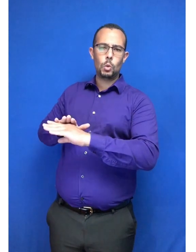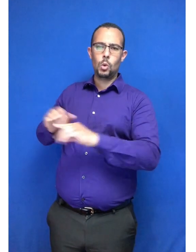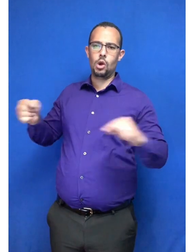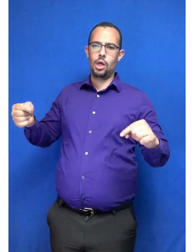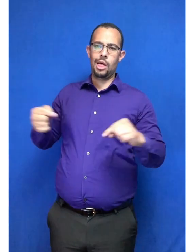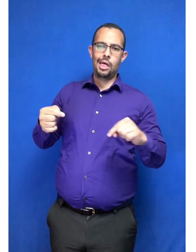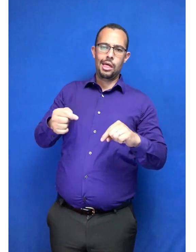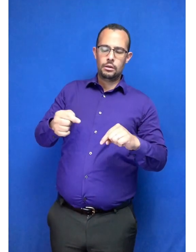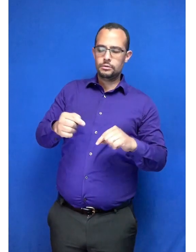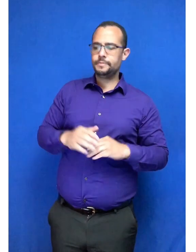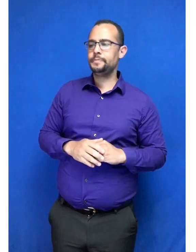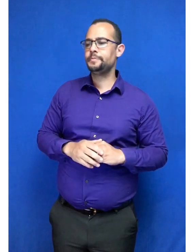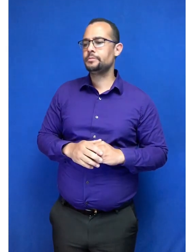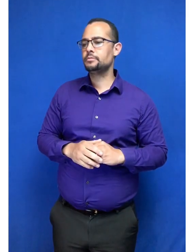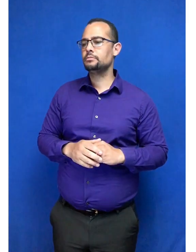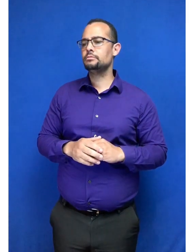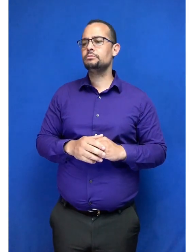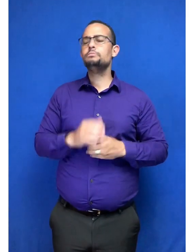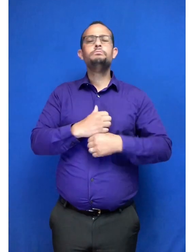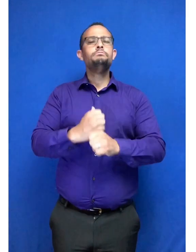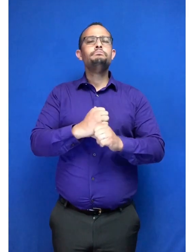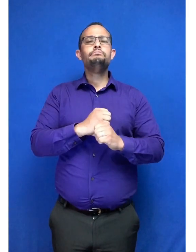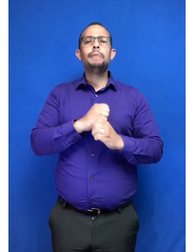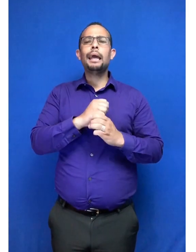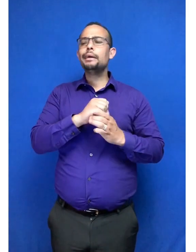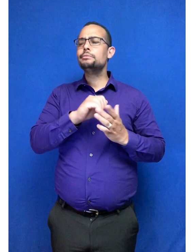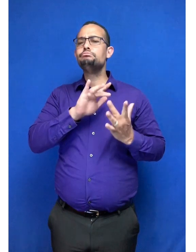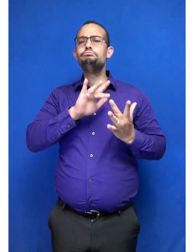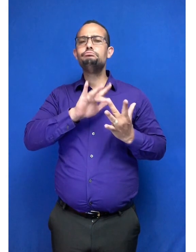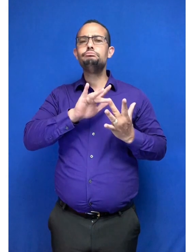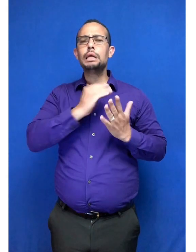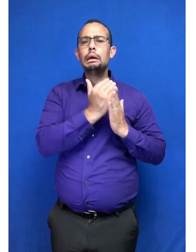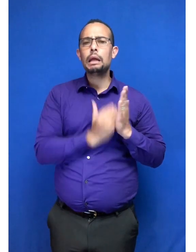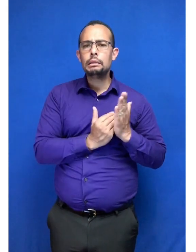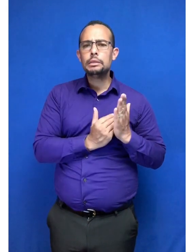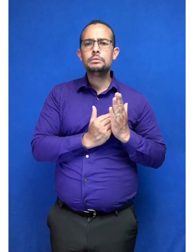emergency contact list of people to check in with